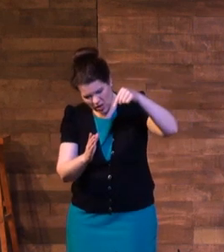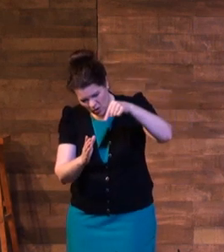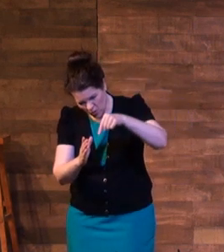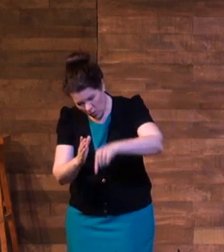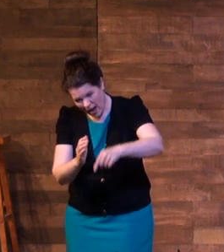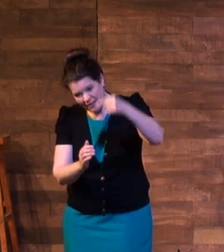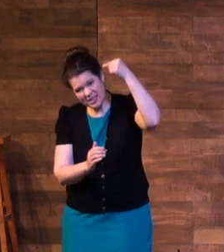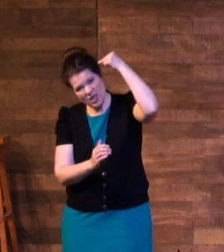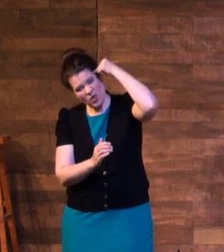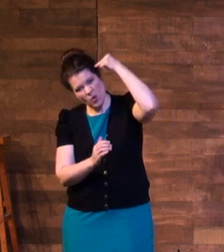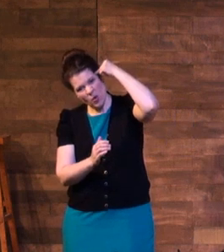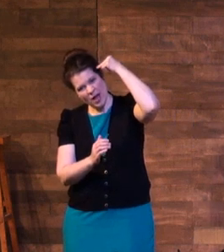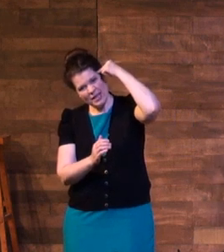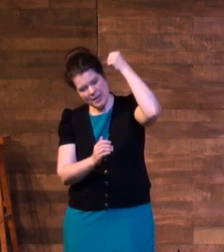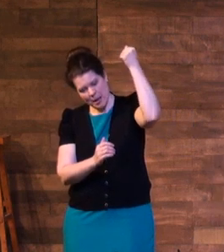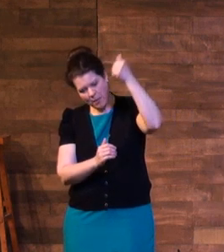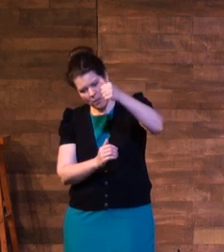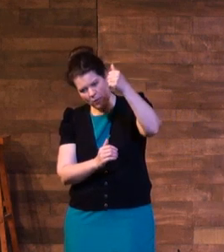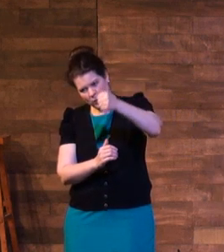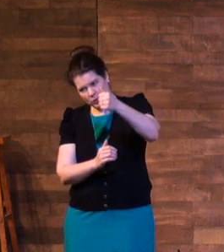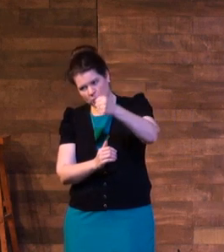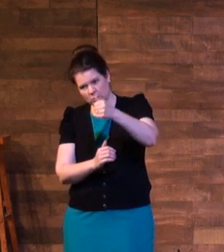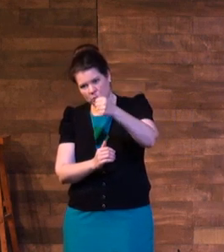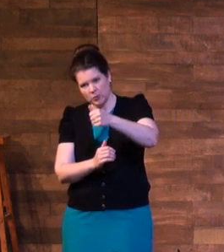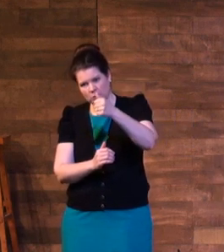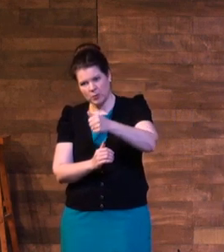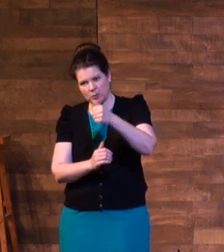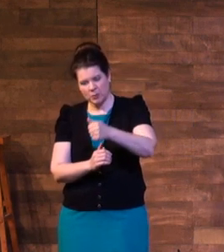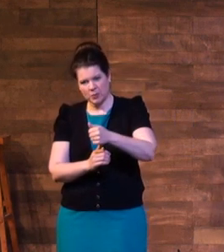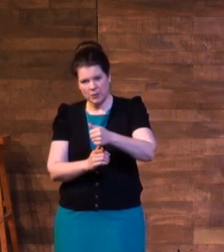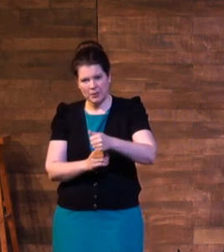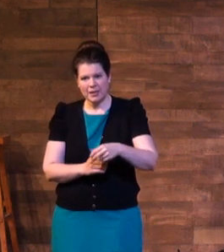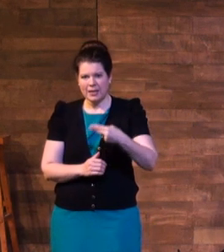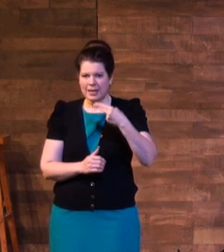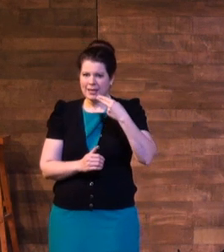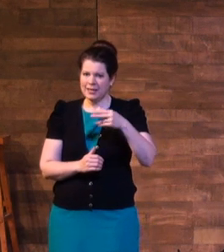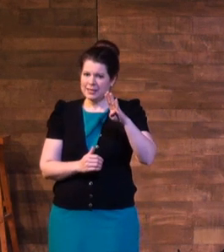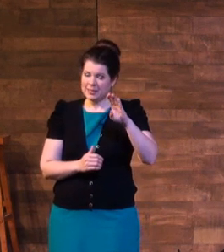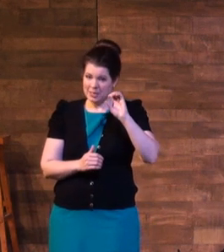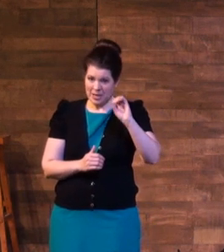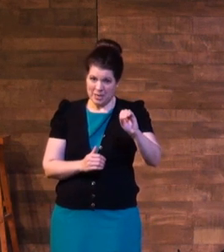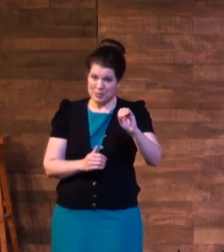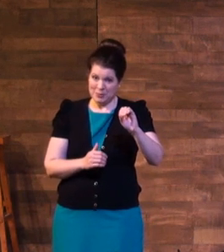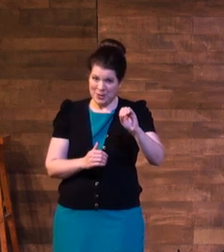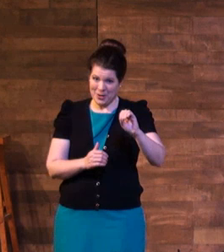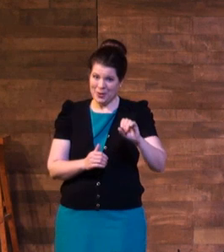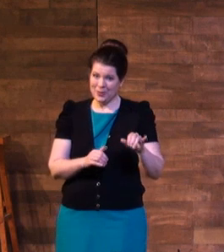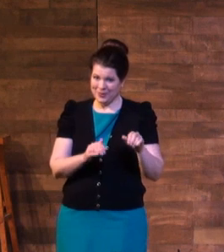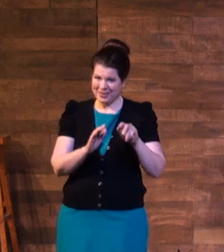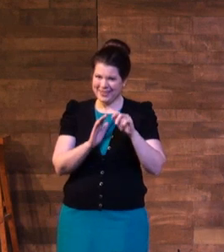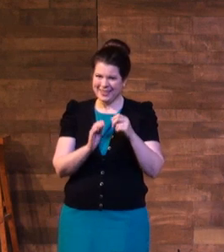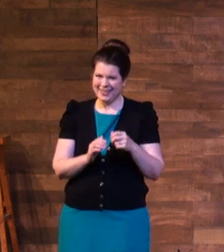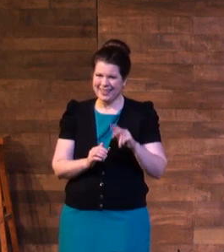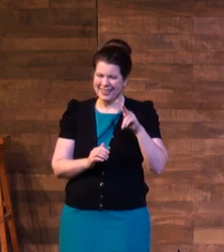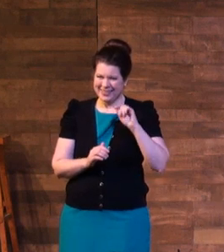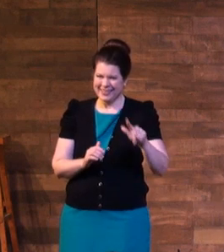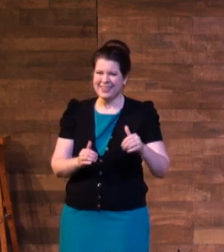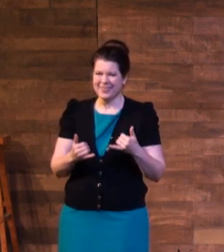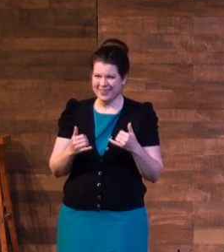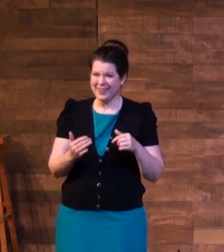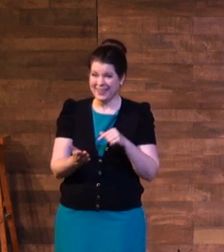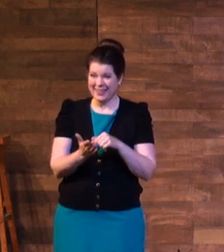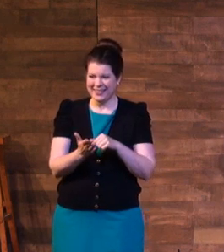hammer. So this is HBO level reality TV right here, as you're seeing.